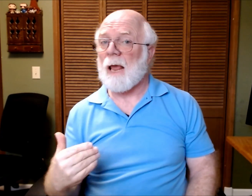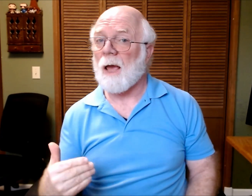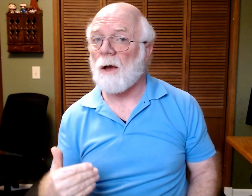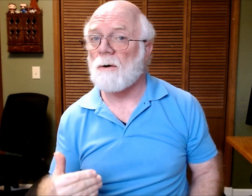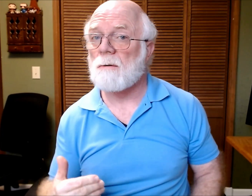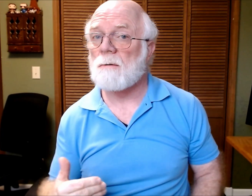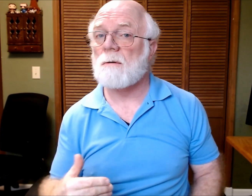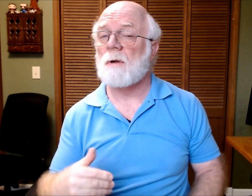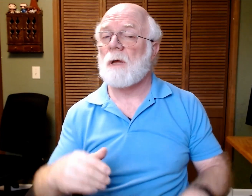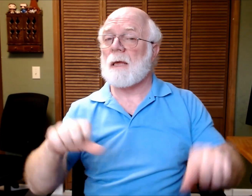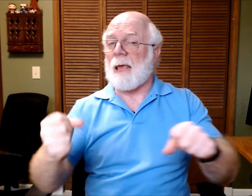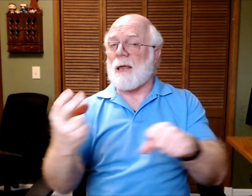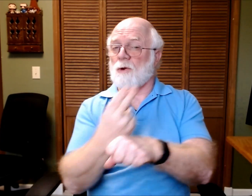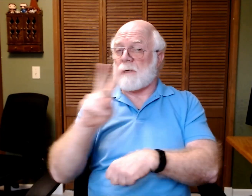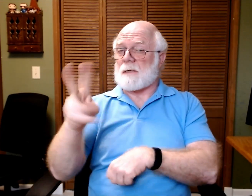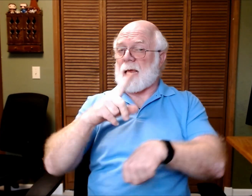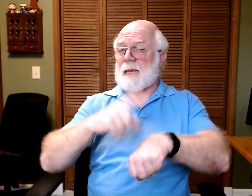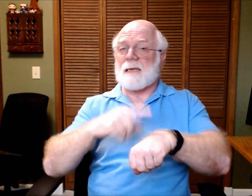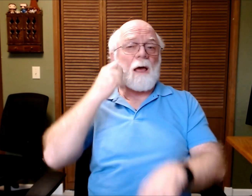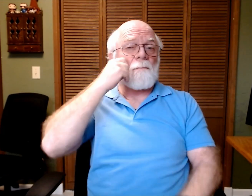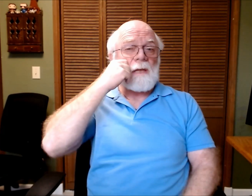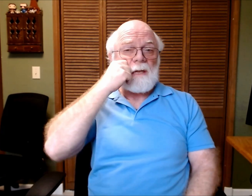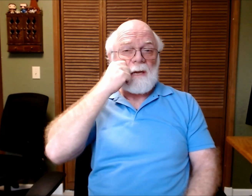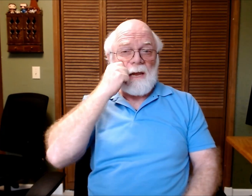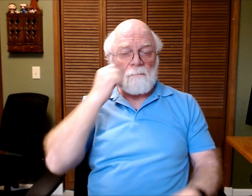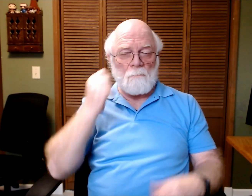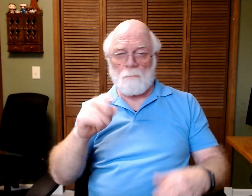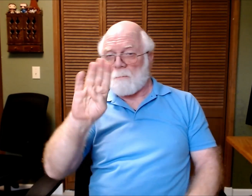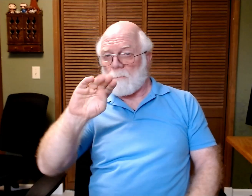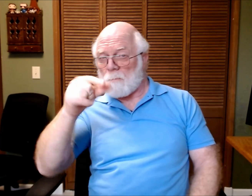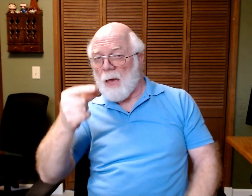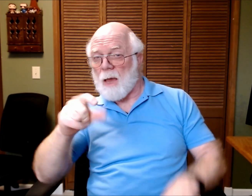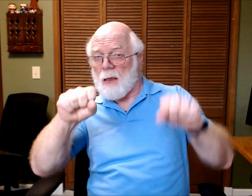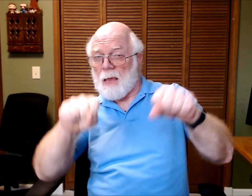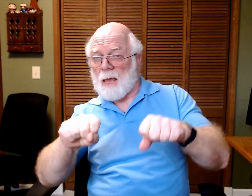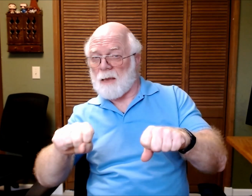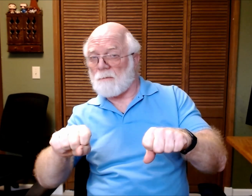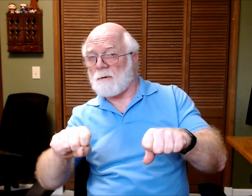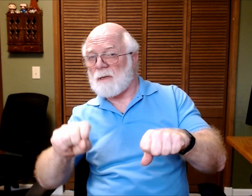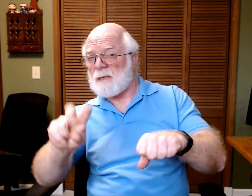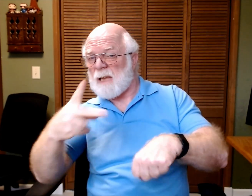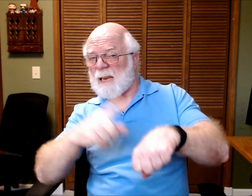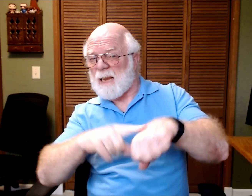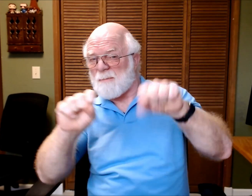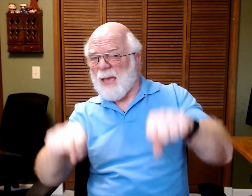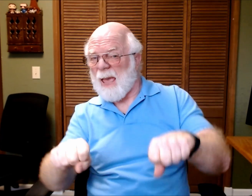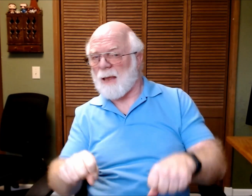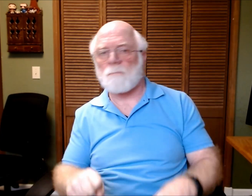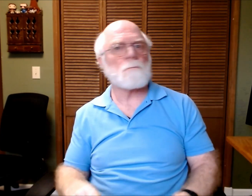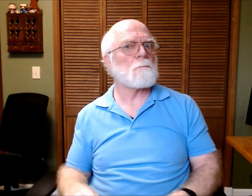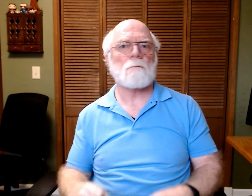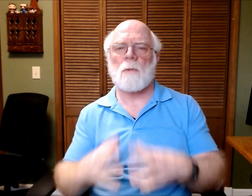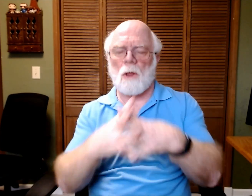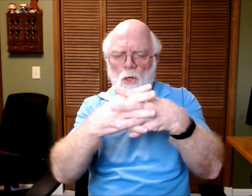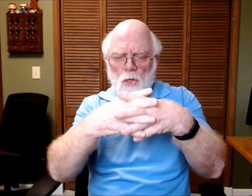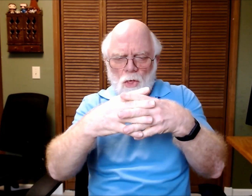Now, can you use that skin the second time? Can you use that bag a second time? No, because it's